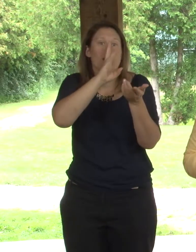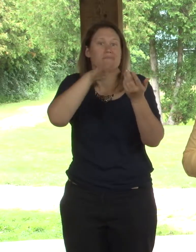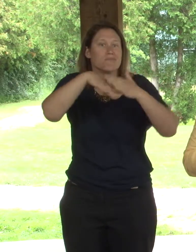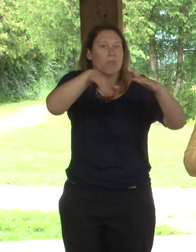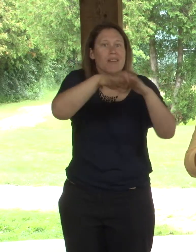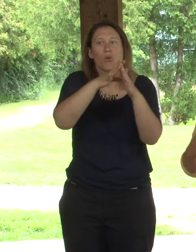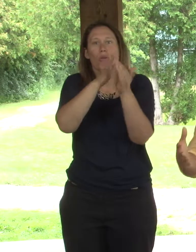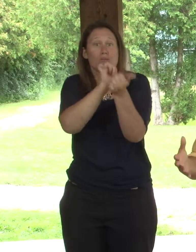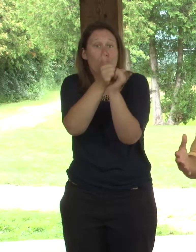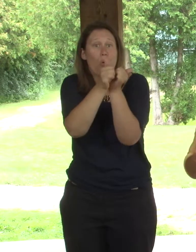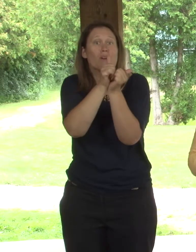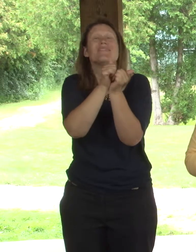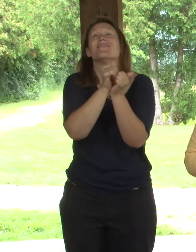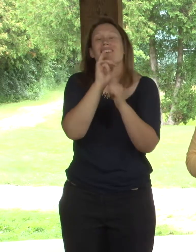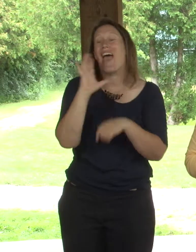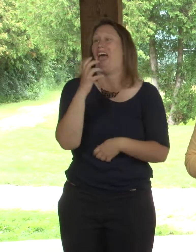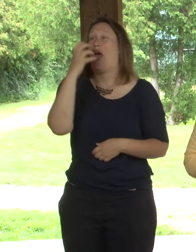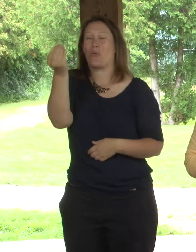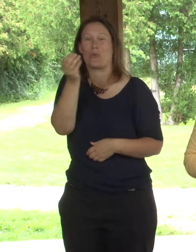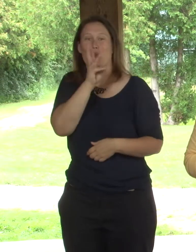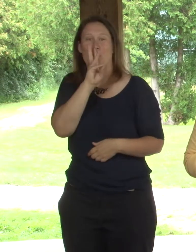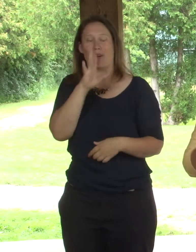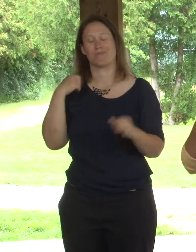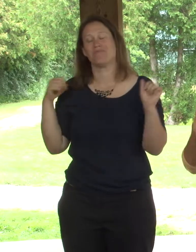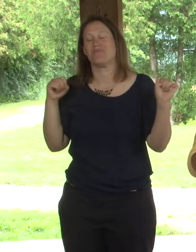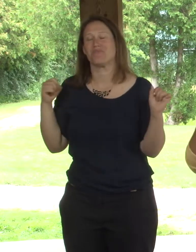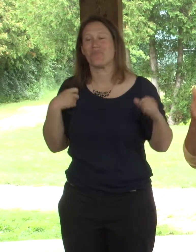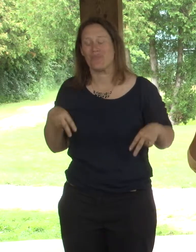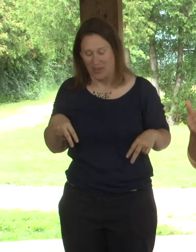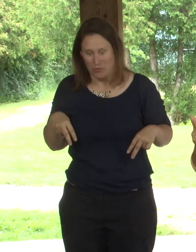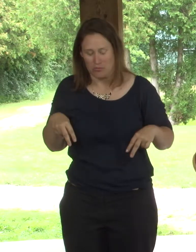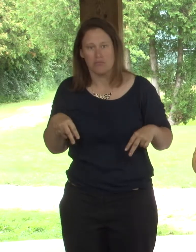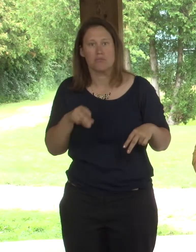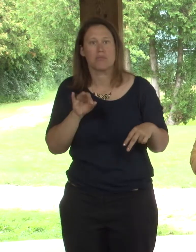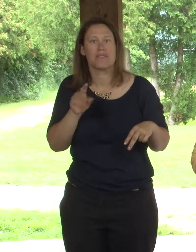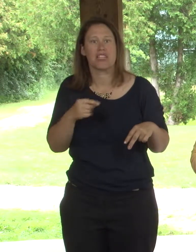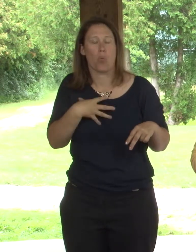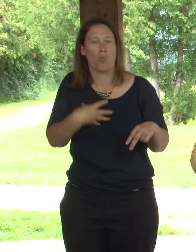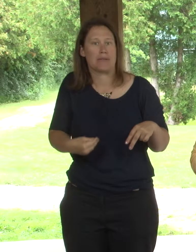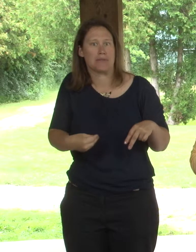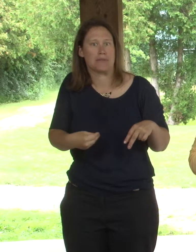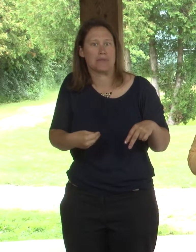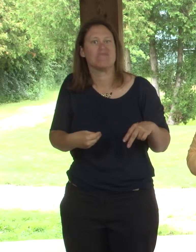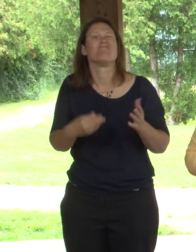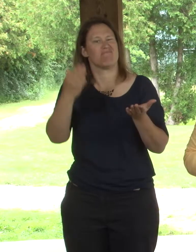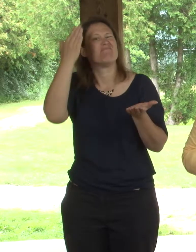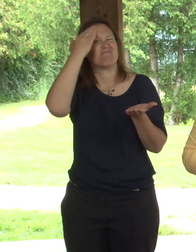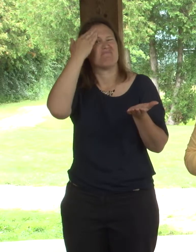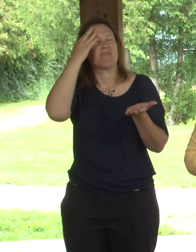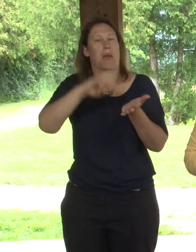down and we see, a lot of white around our feet. So we know that we've exposed them too much to the